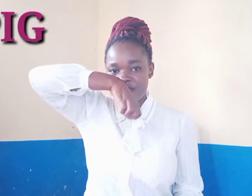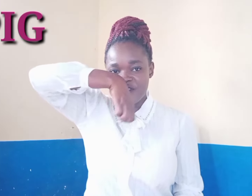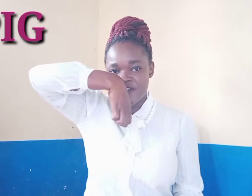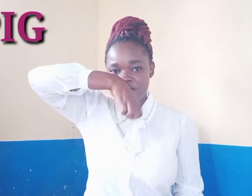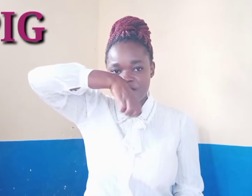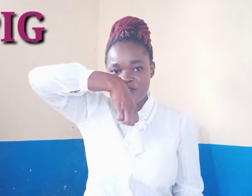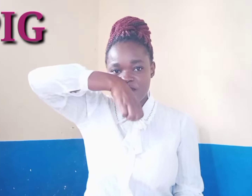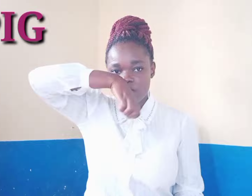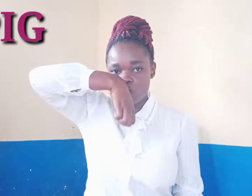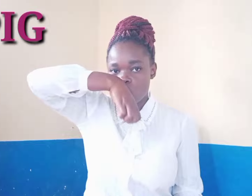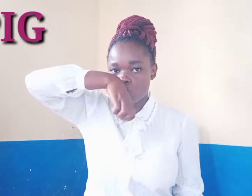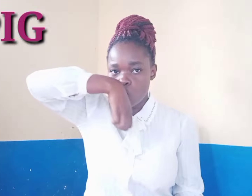Pig.